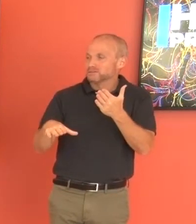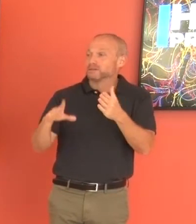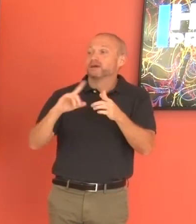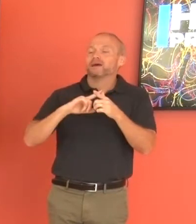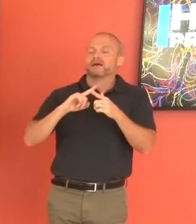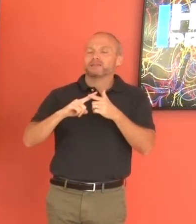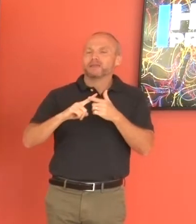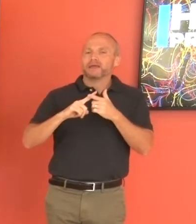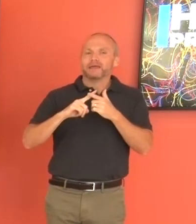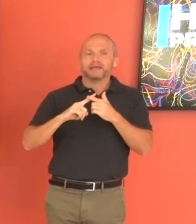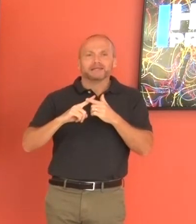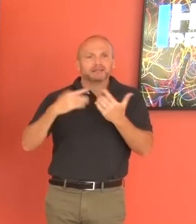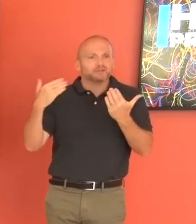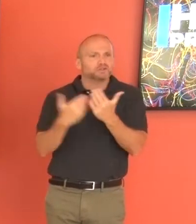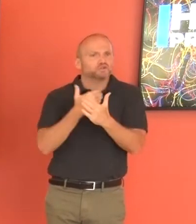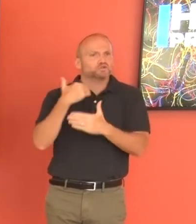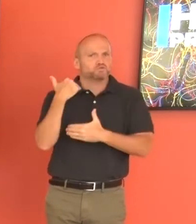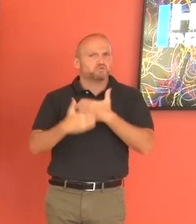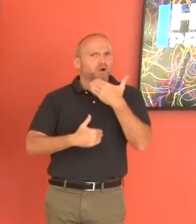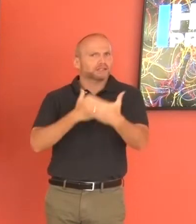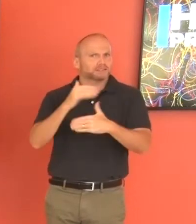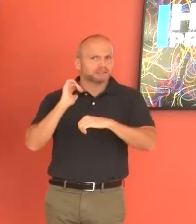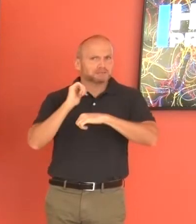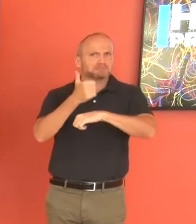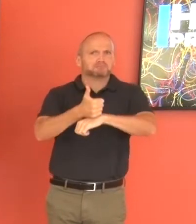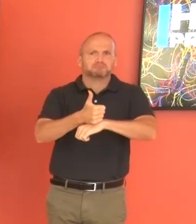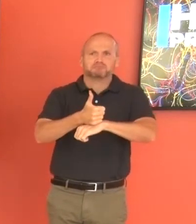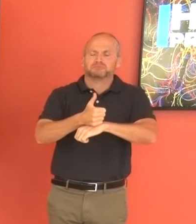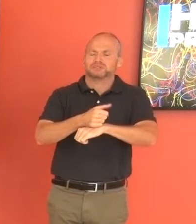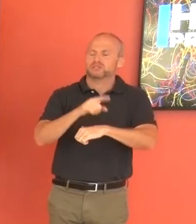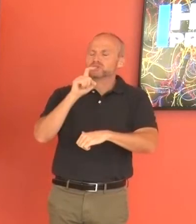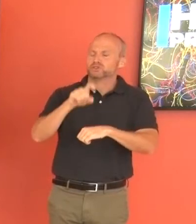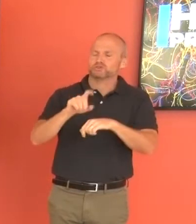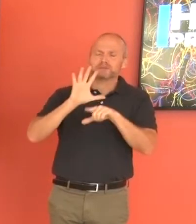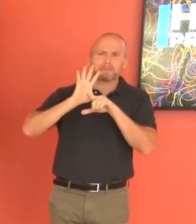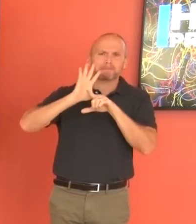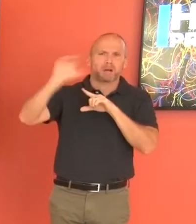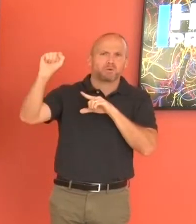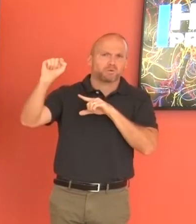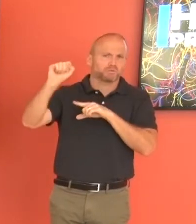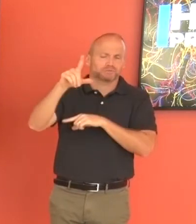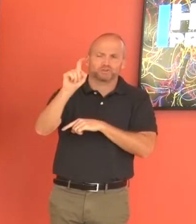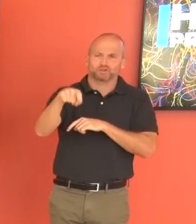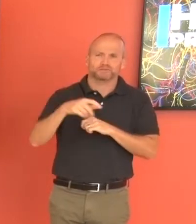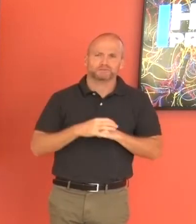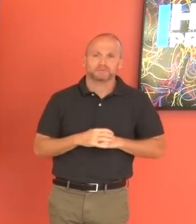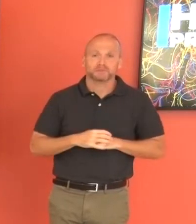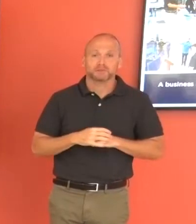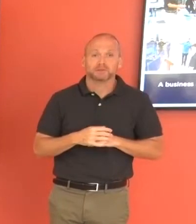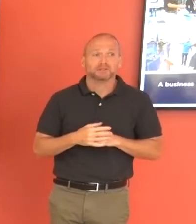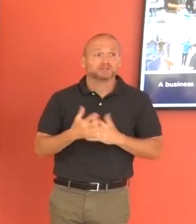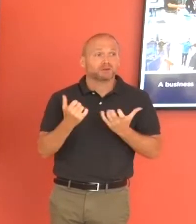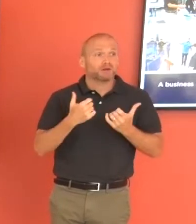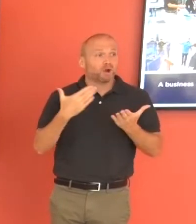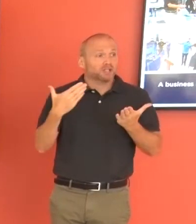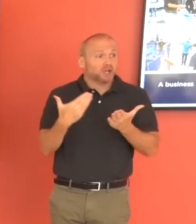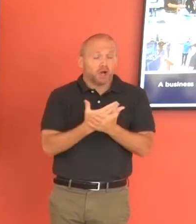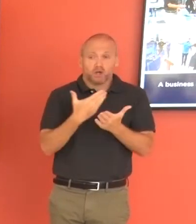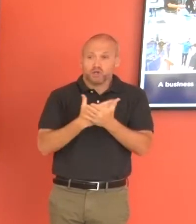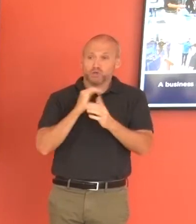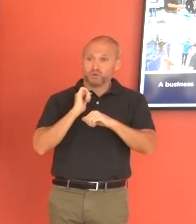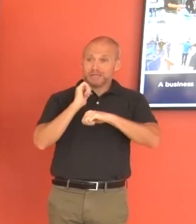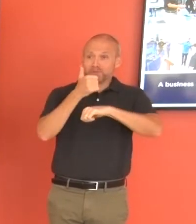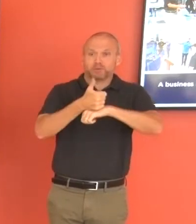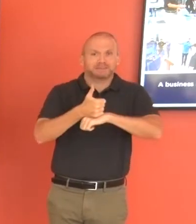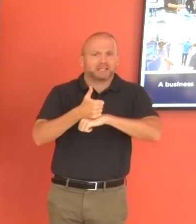new processes that we develop should be, you know, so I want our new implementation to be